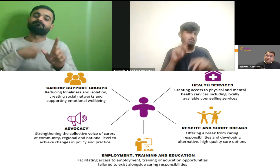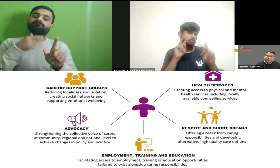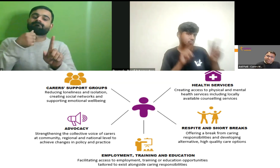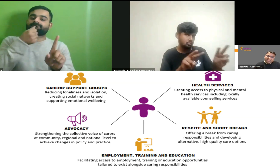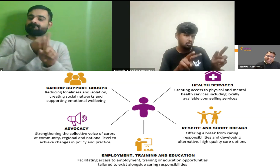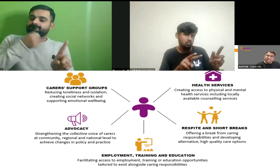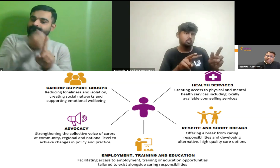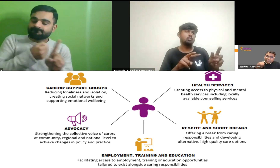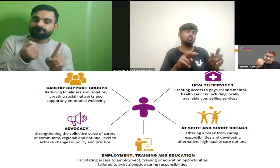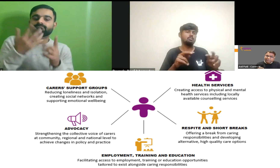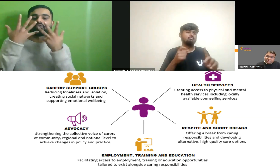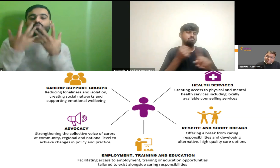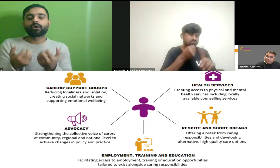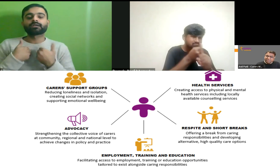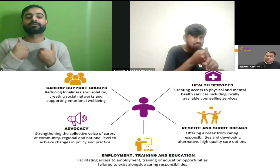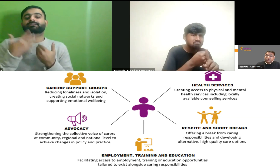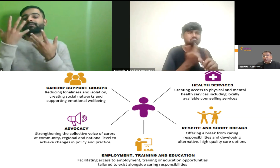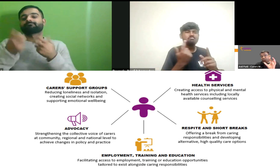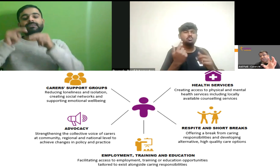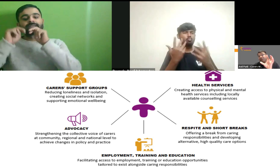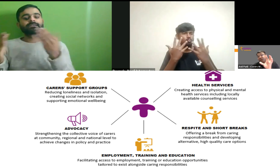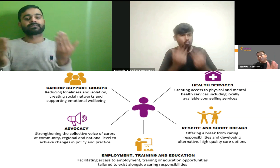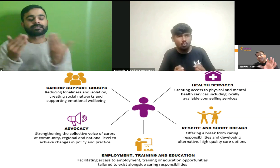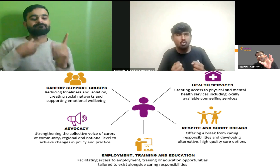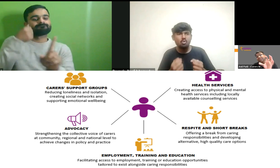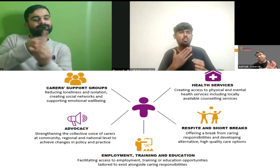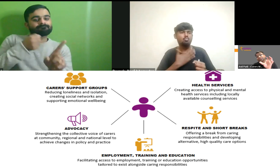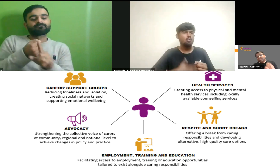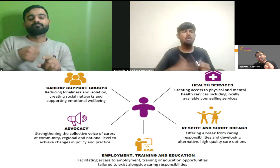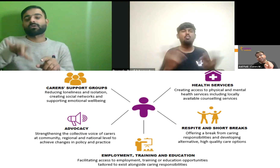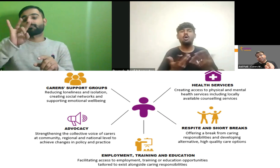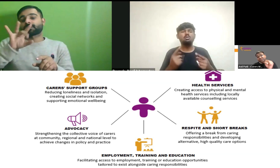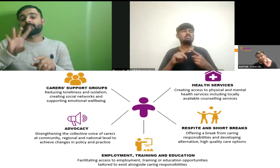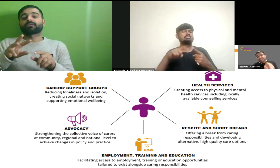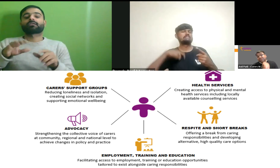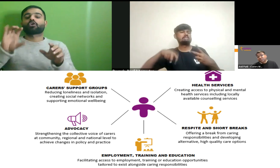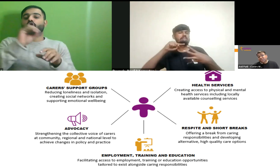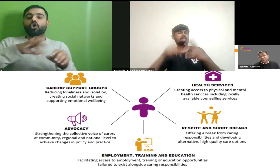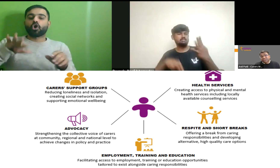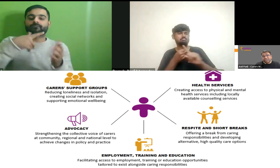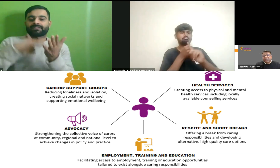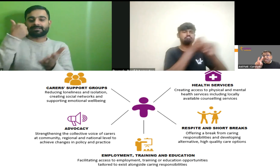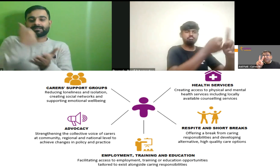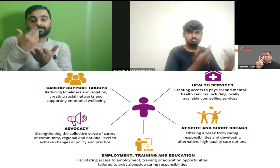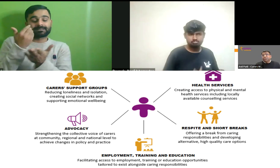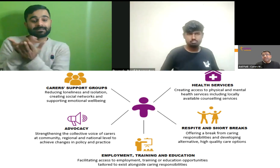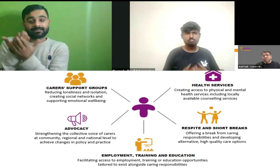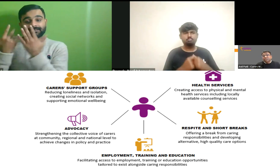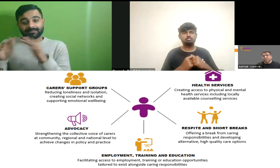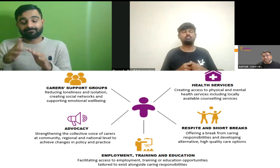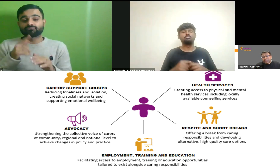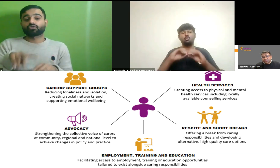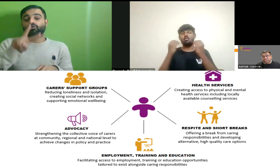rights, advocate for their needs, advocate for the services. We have 15 carers organization, registered organization, and